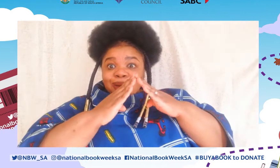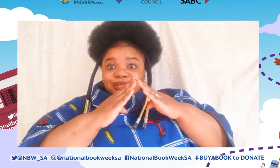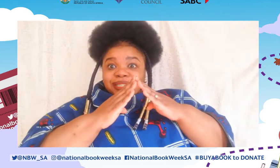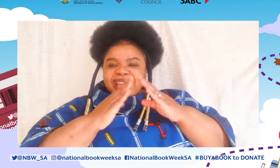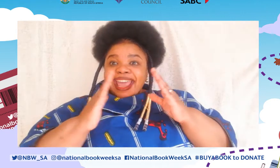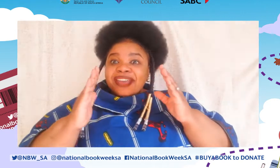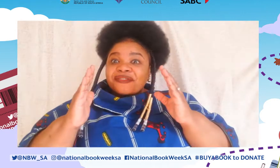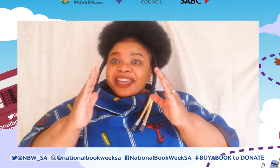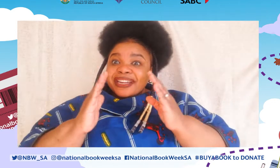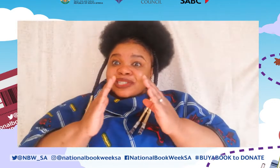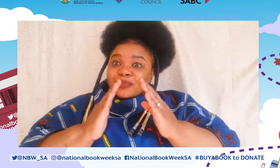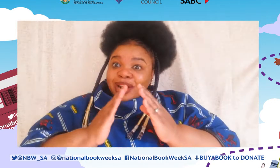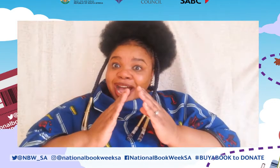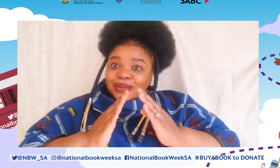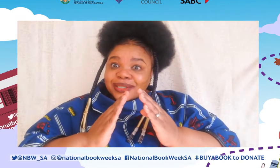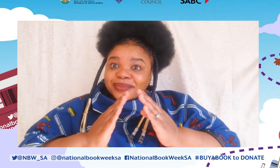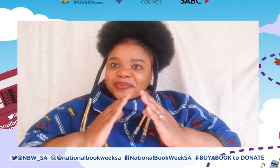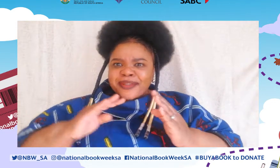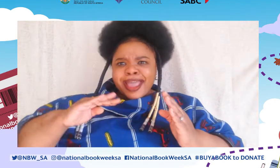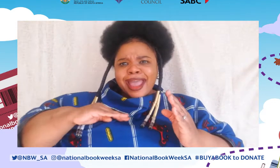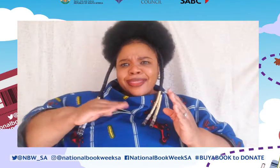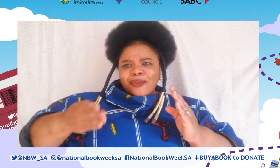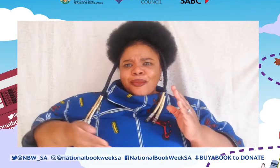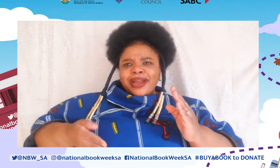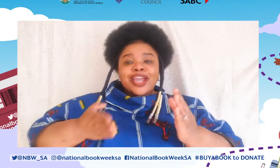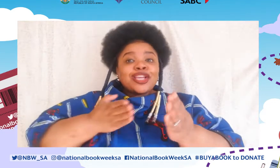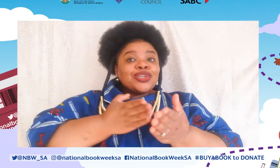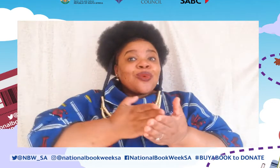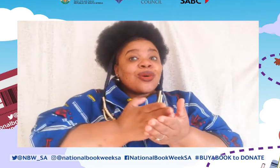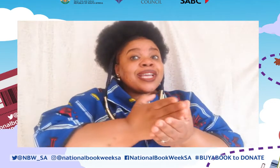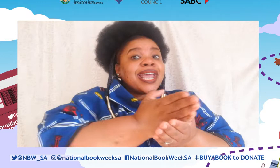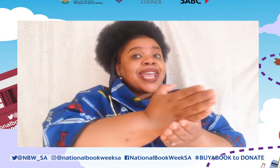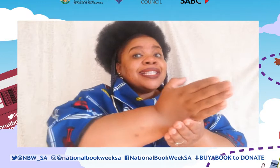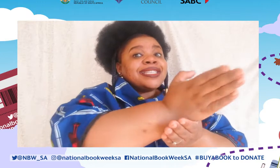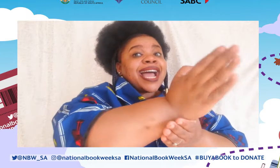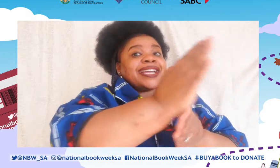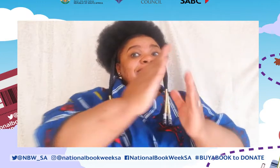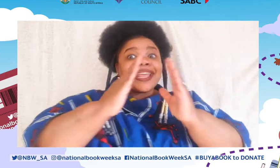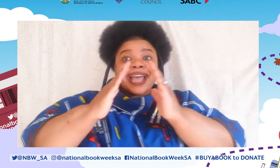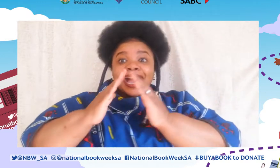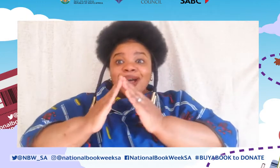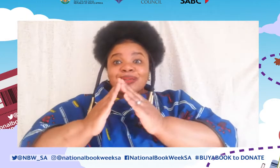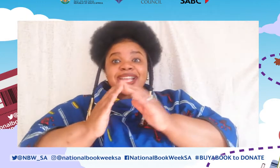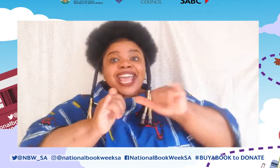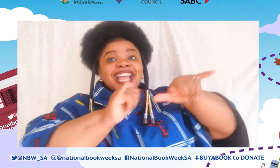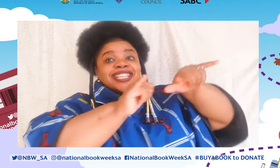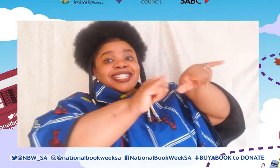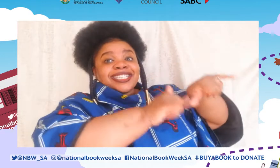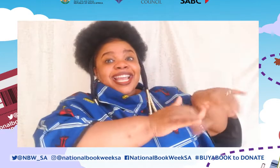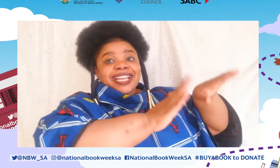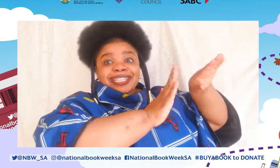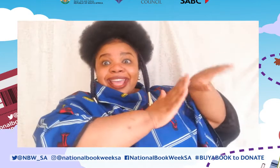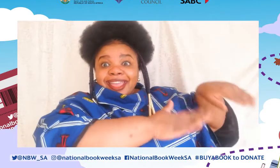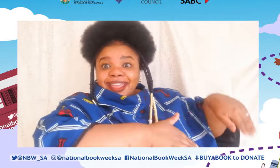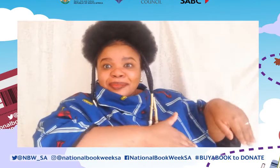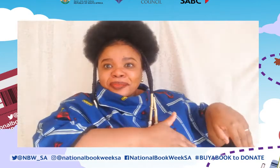a house, a very small house. And the woman, she walked inside the house and she